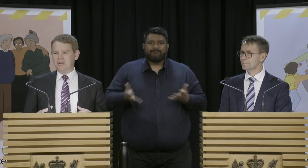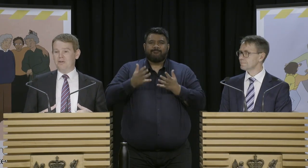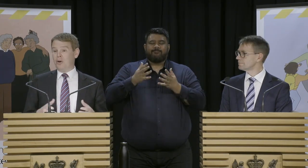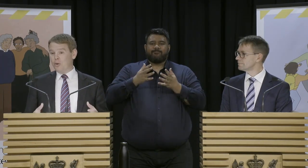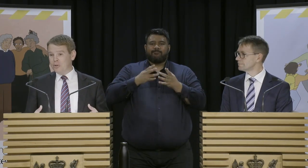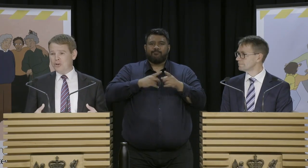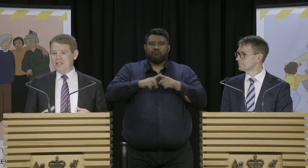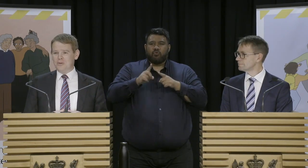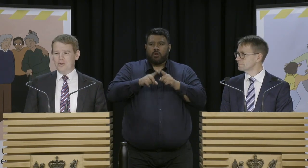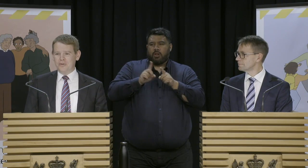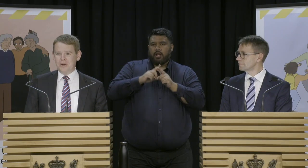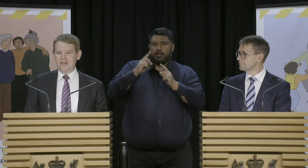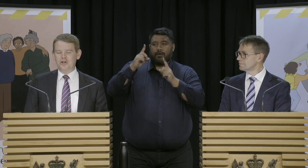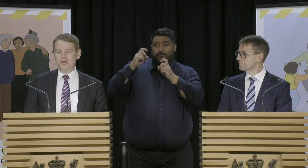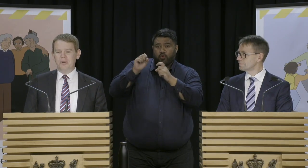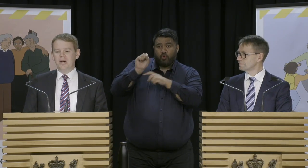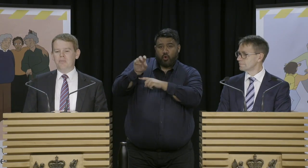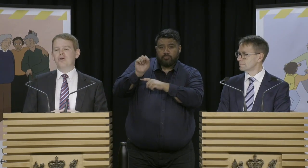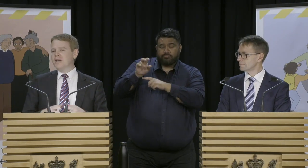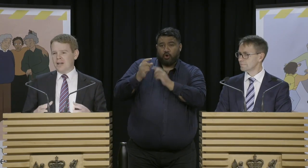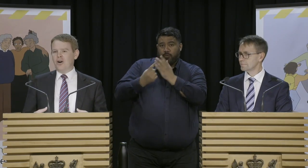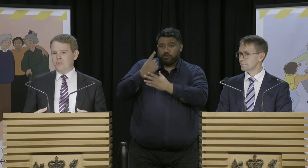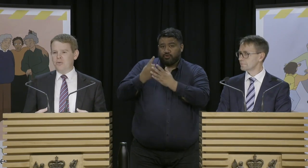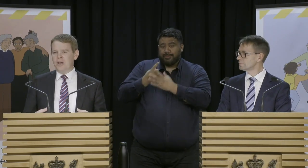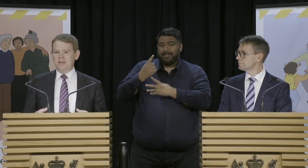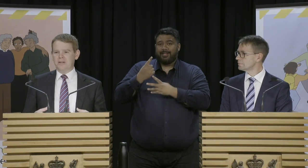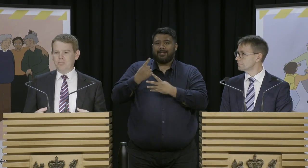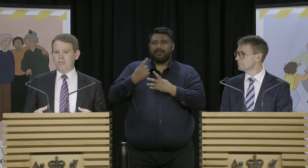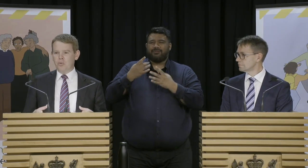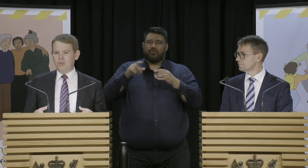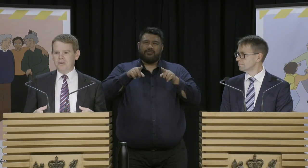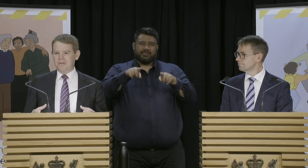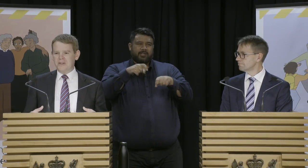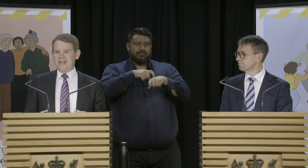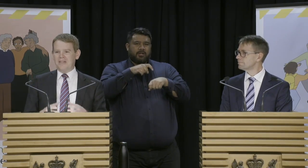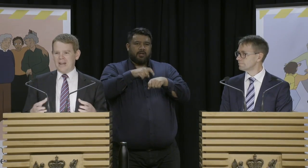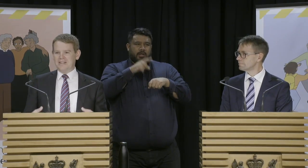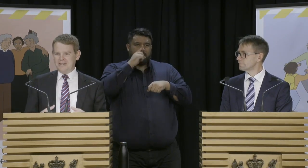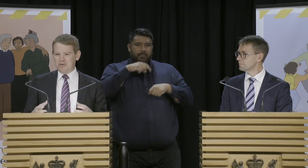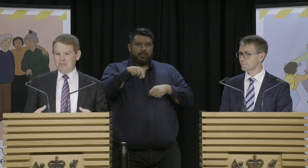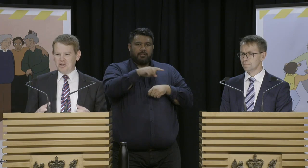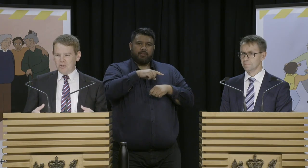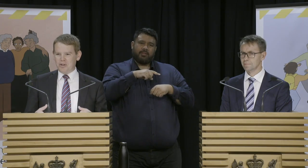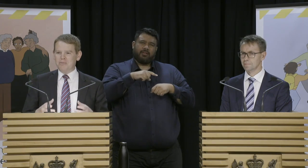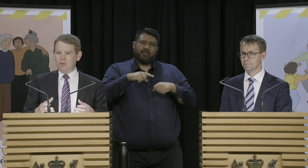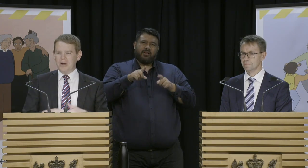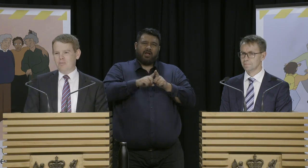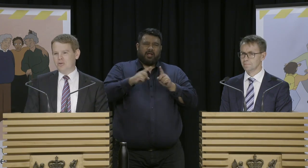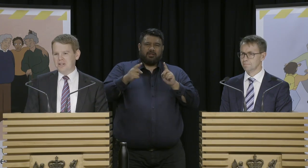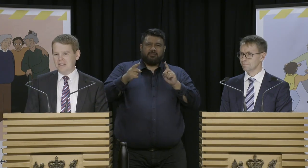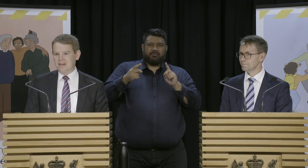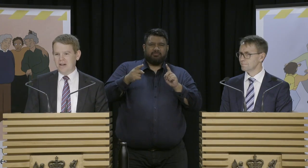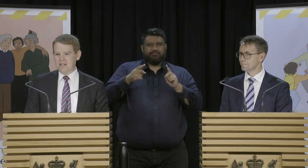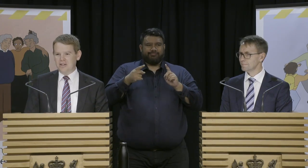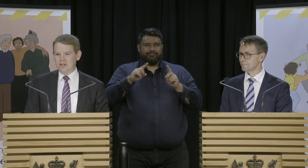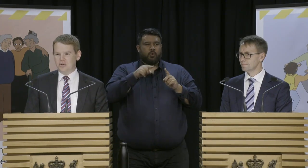those photo opportunities, for want of a better term, broadly in line with when people fitting that description will be able